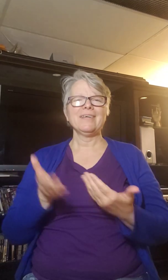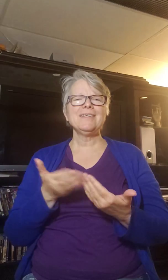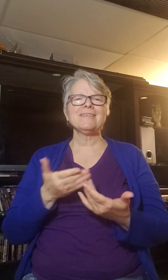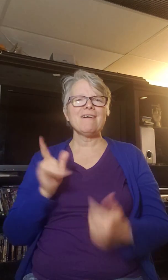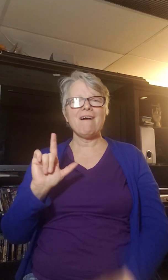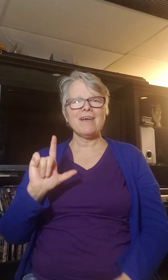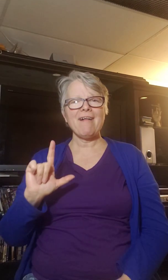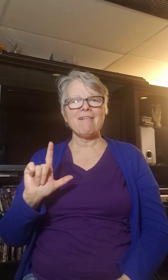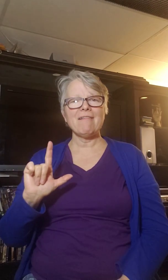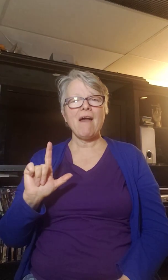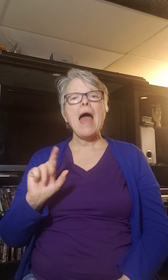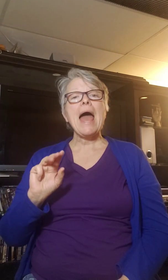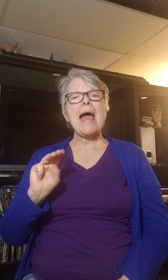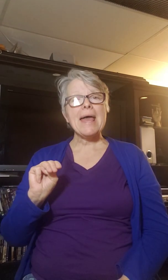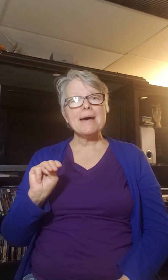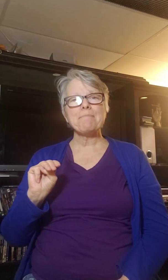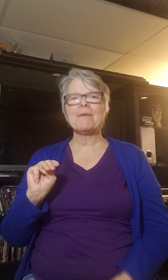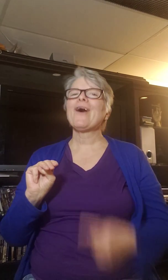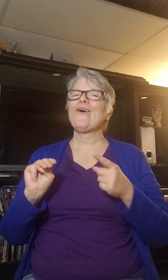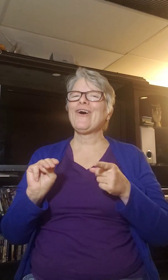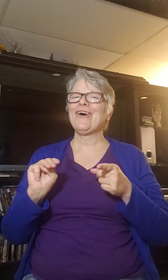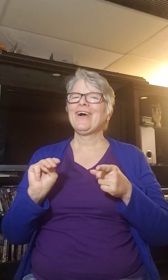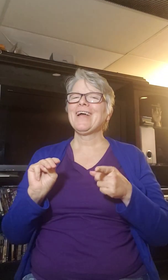Easy, huh? L. M. Oh.